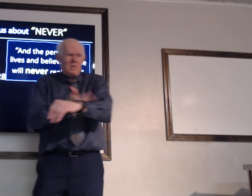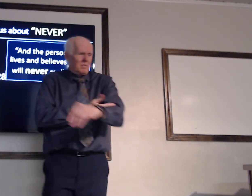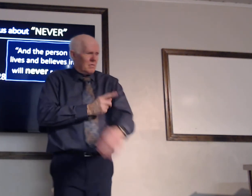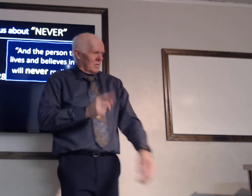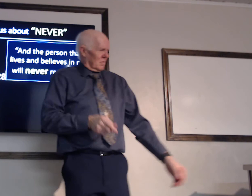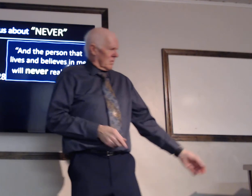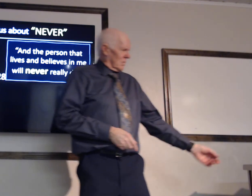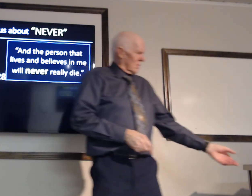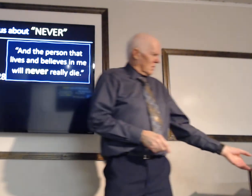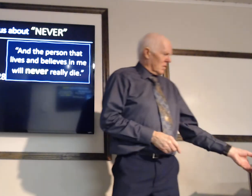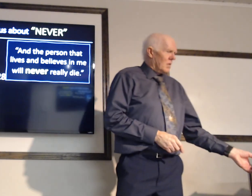John 10:27-28. The sheep.